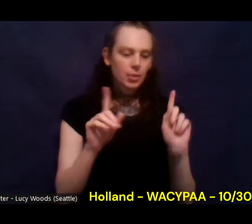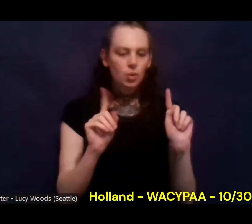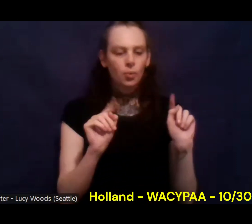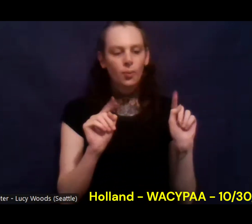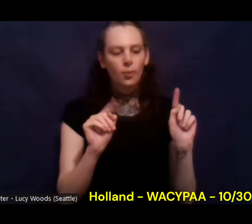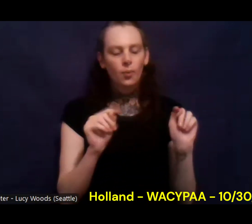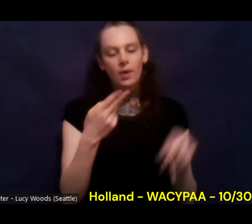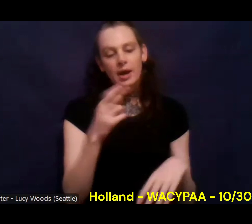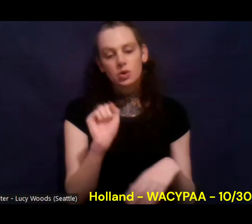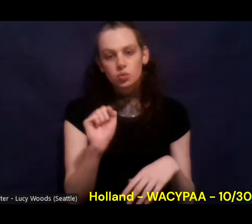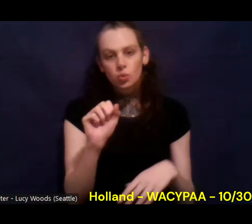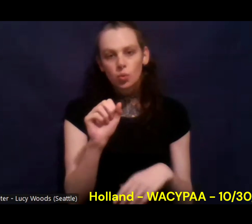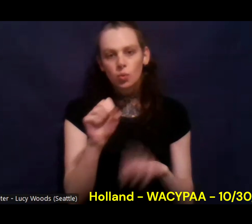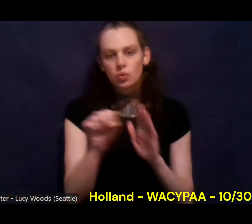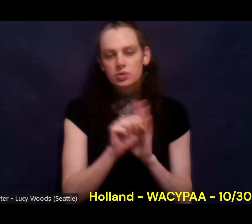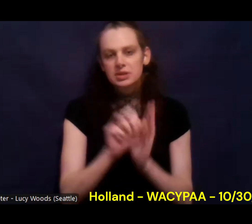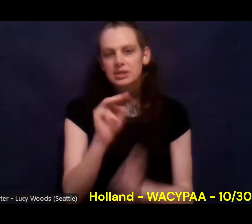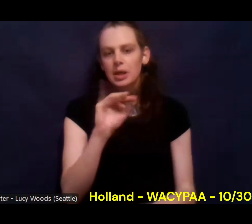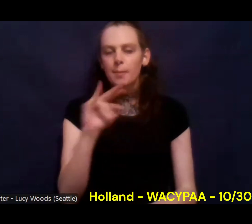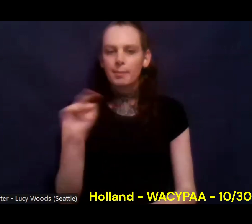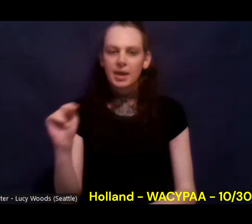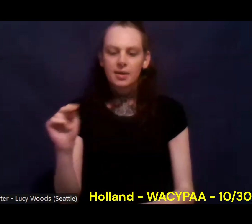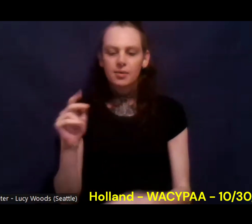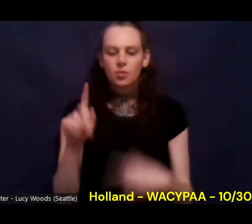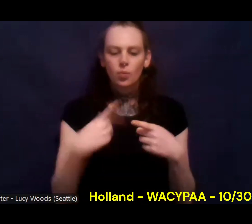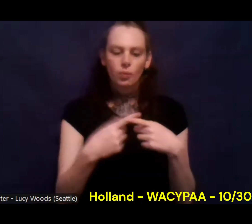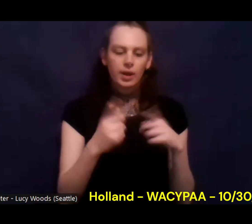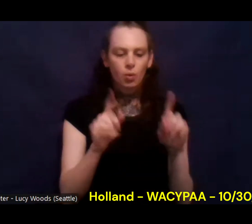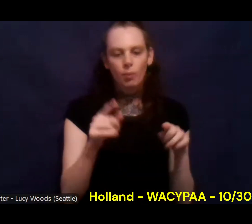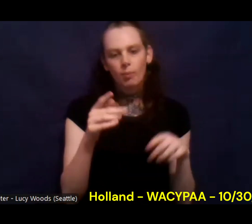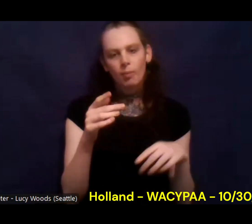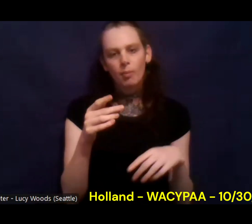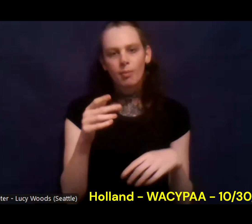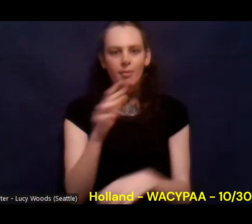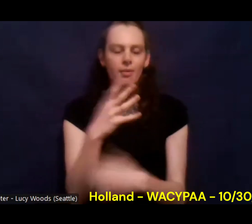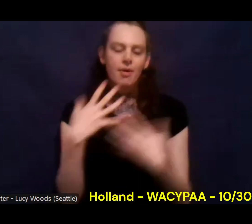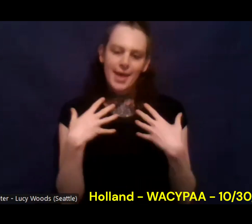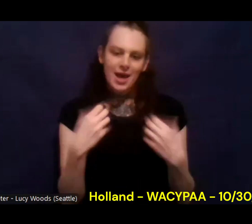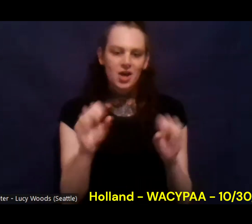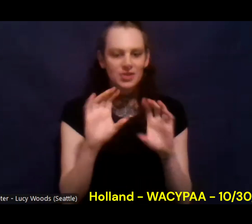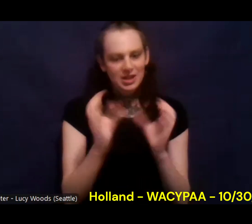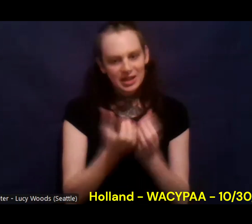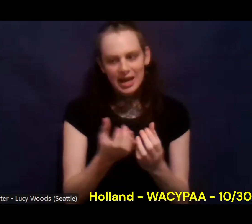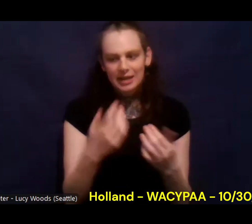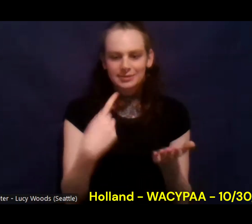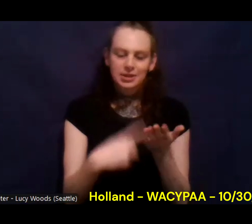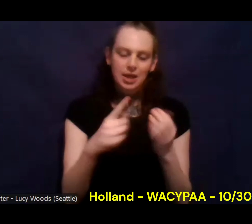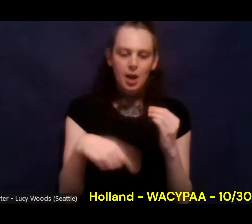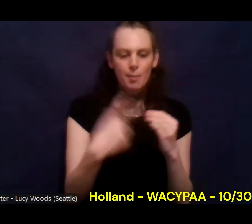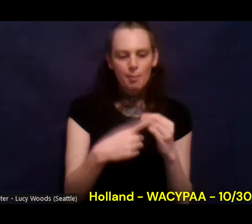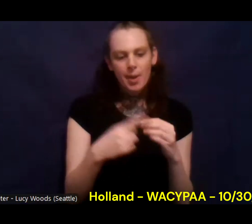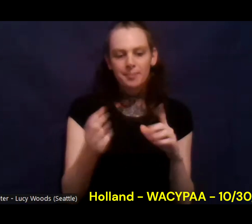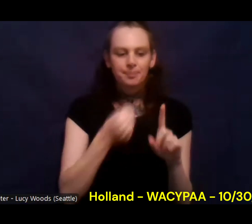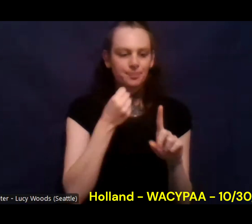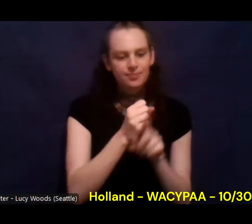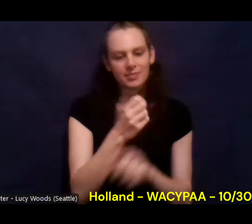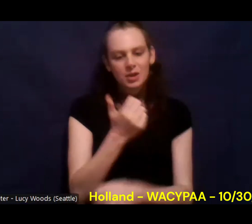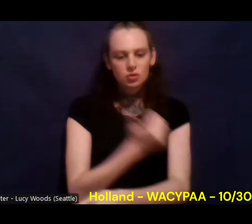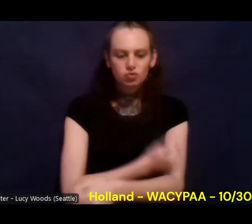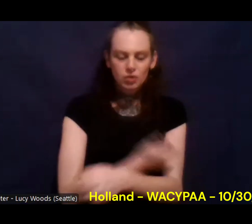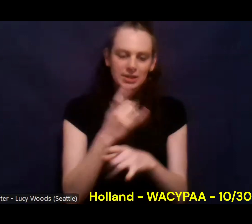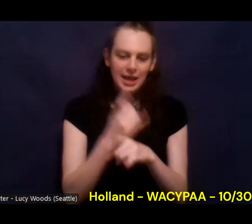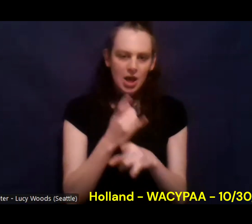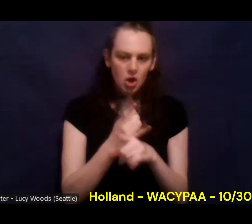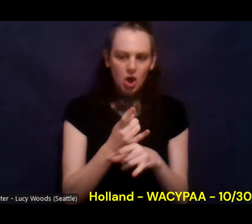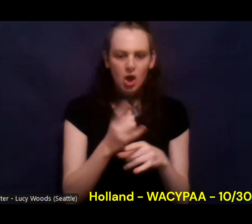when they enter this health portion of their class to talk about like the effects of drugs and alcohol and like what AA is. And like